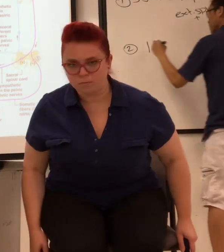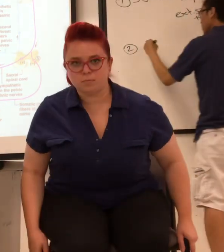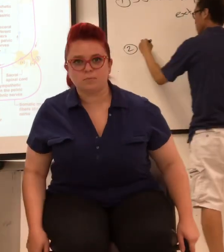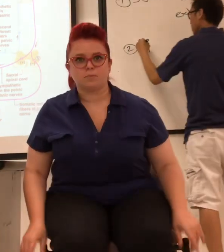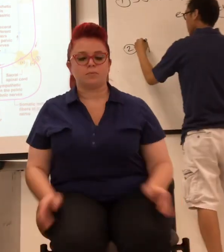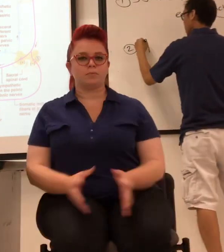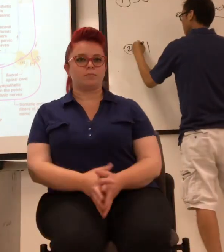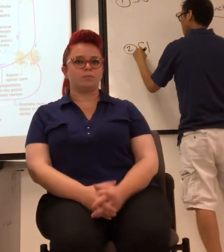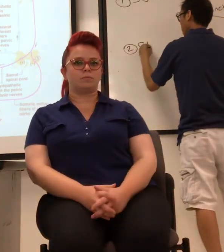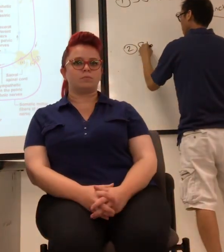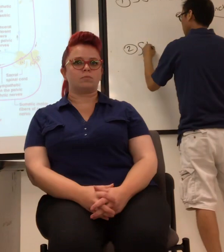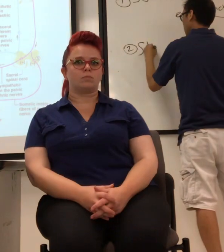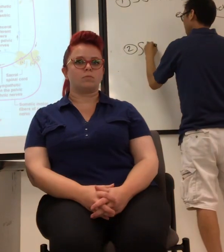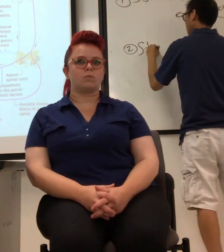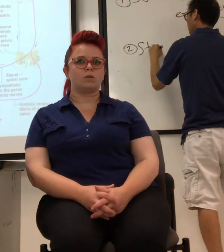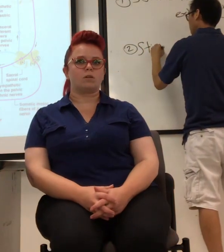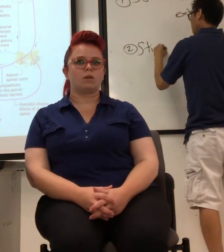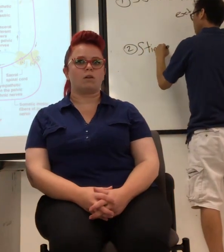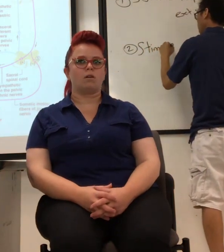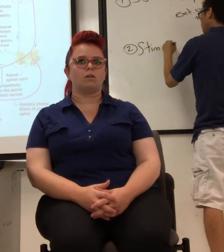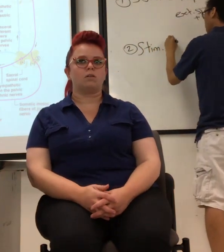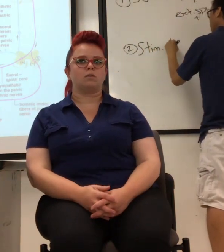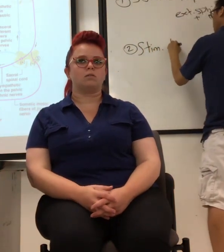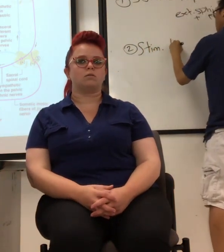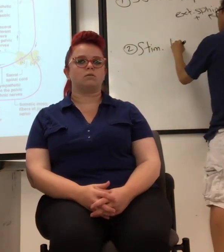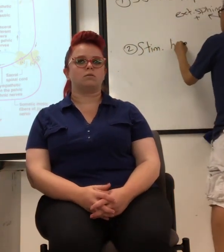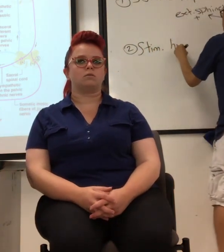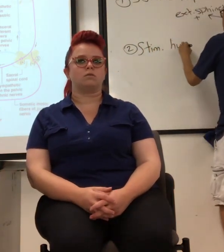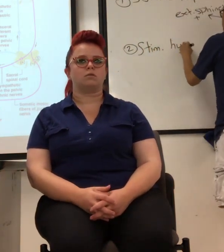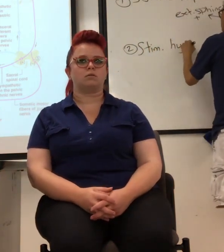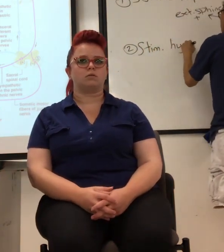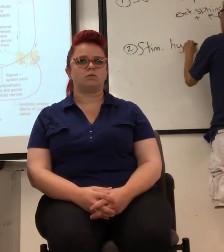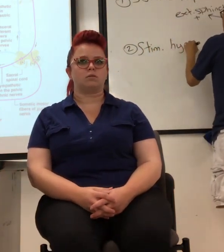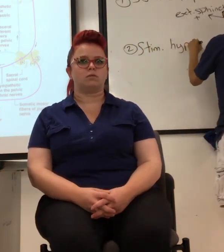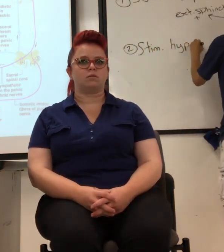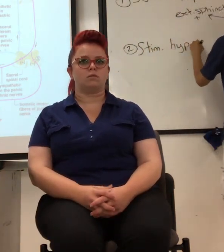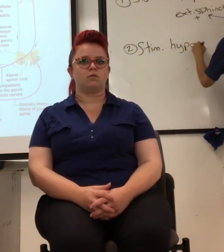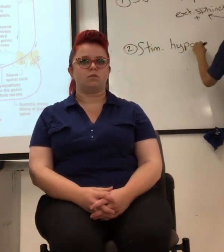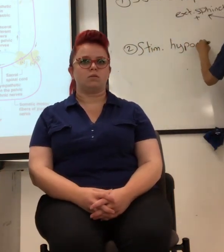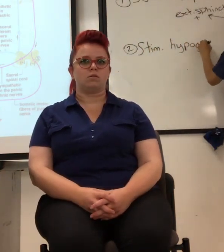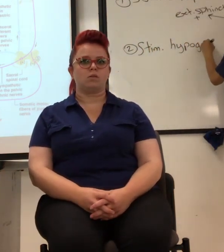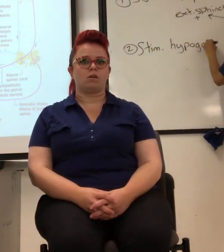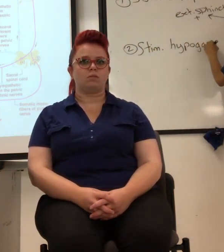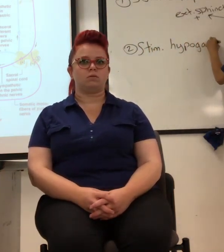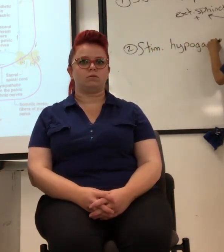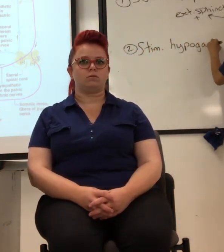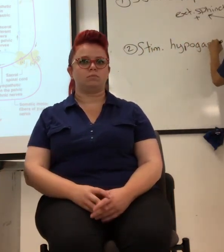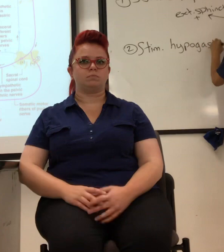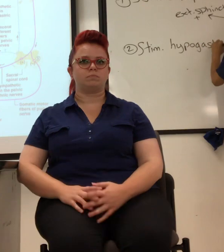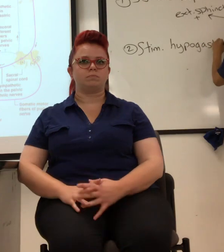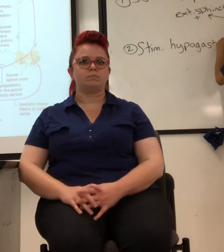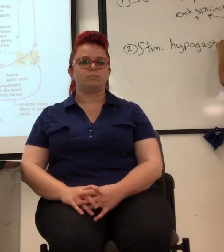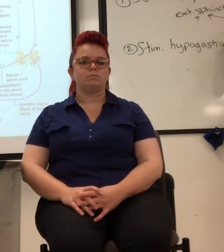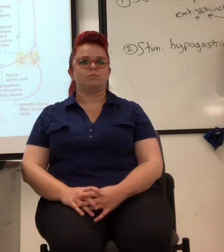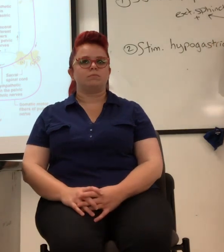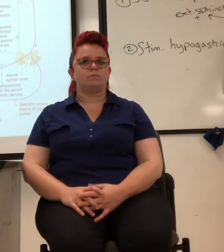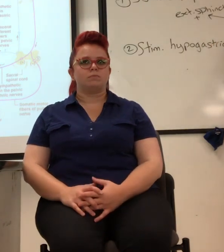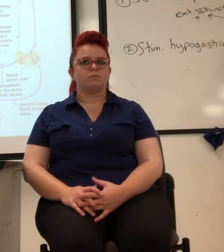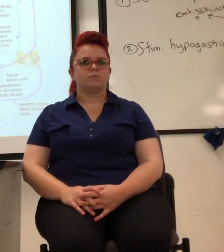the sympathetic division. It's going to stimulate the sympathetic fibers, and it does two things. One,